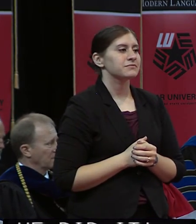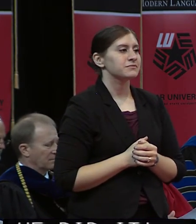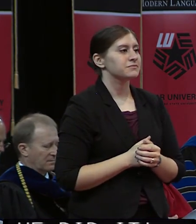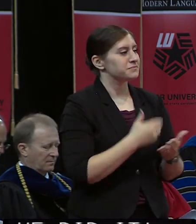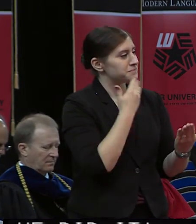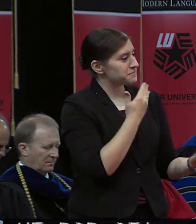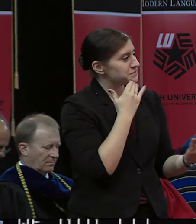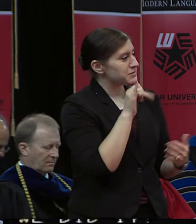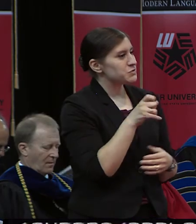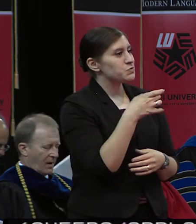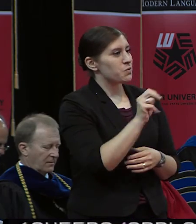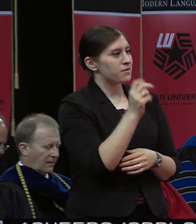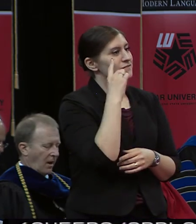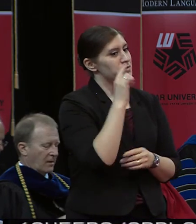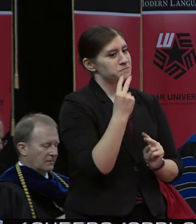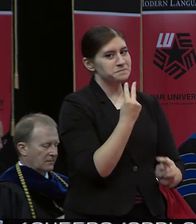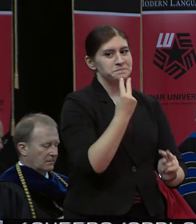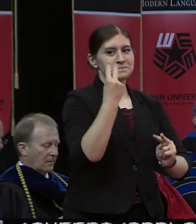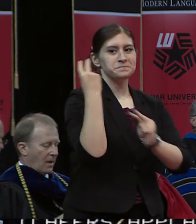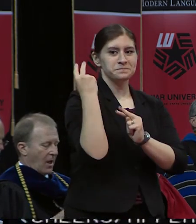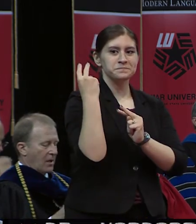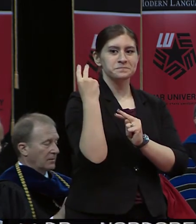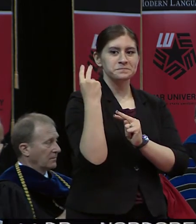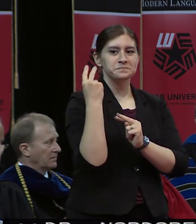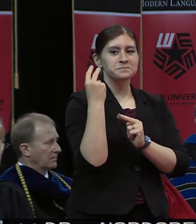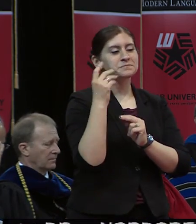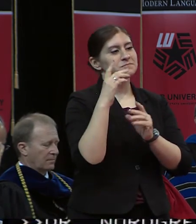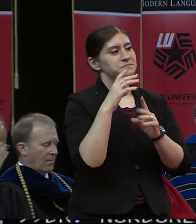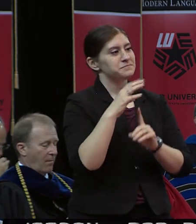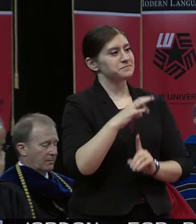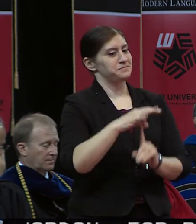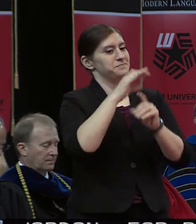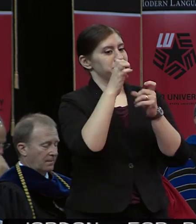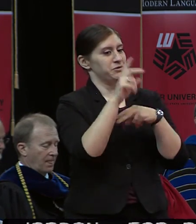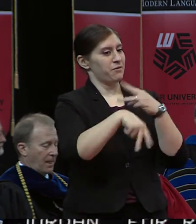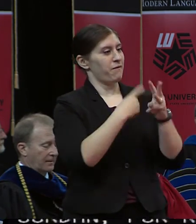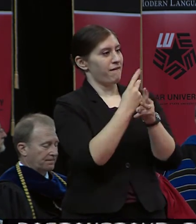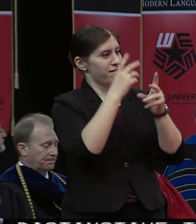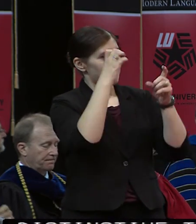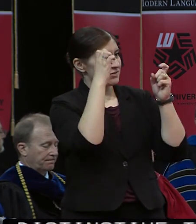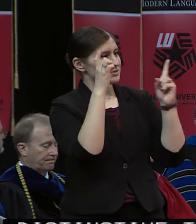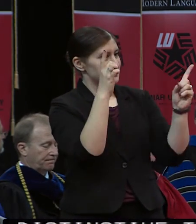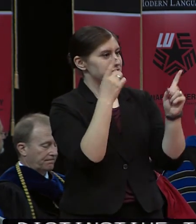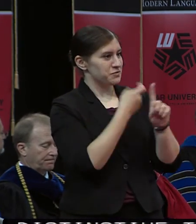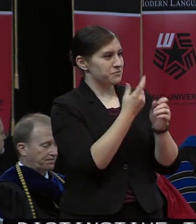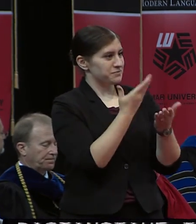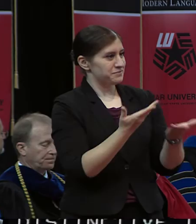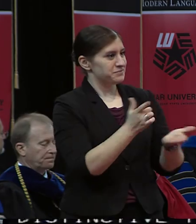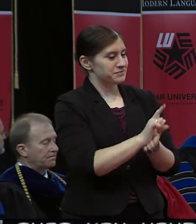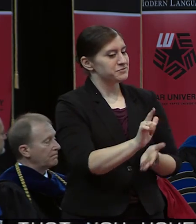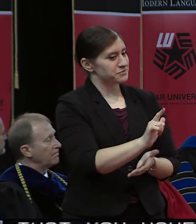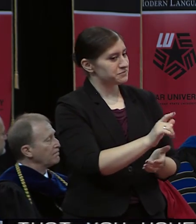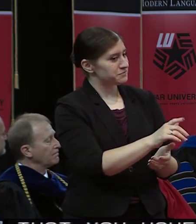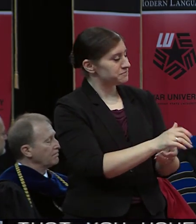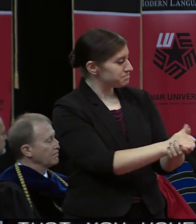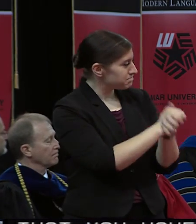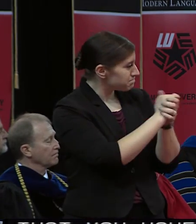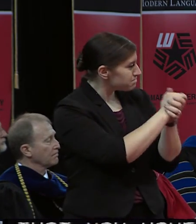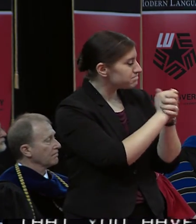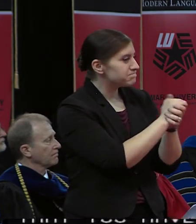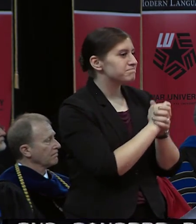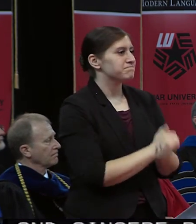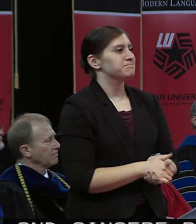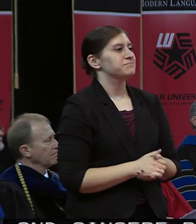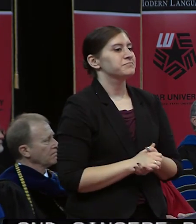Thank you, Jordan, for reflecting on the distinctive type of education that you received here at Lamar. Sincere best wishes as you pursue dental